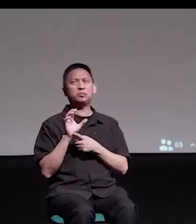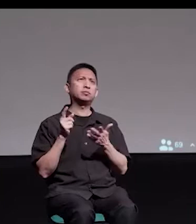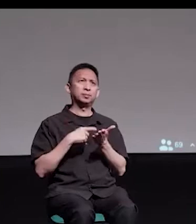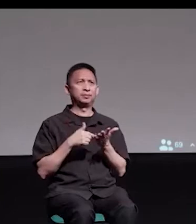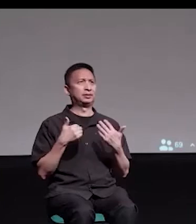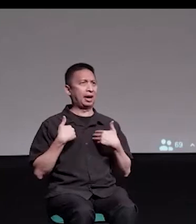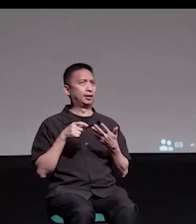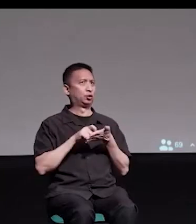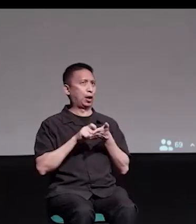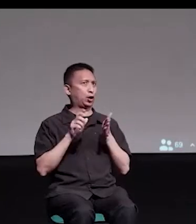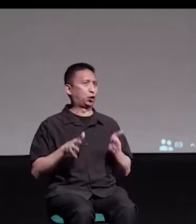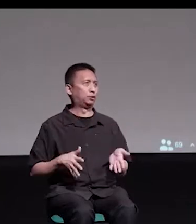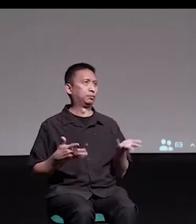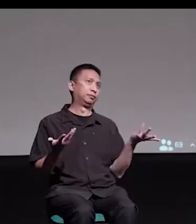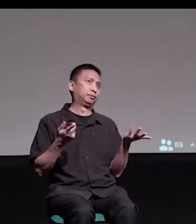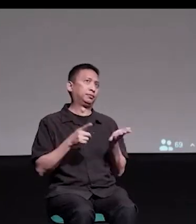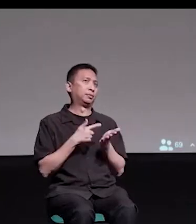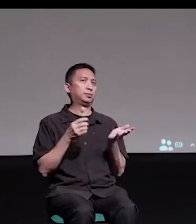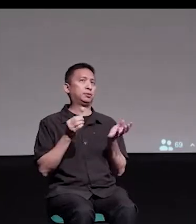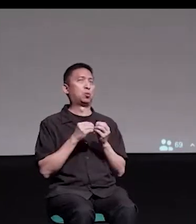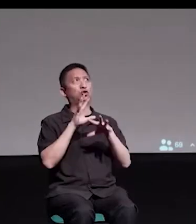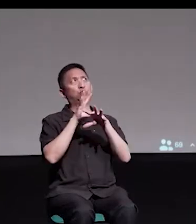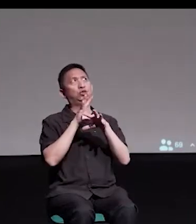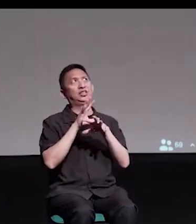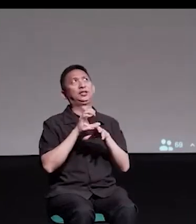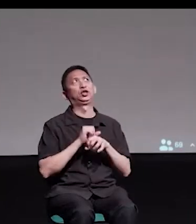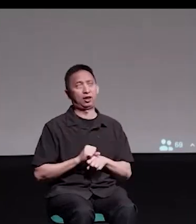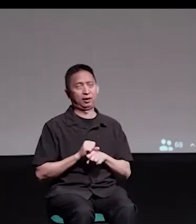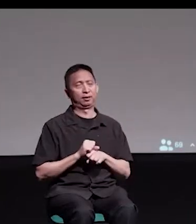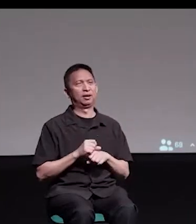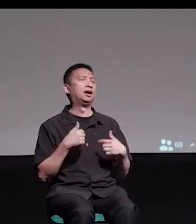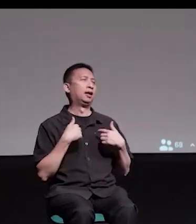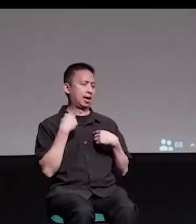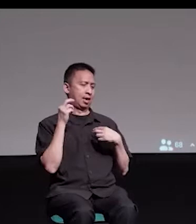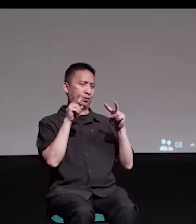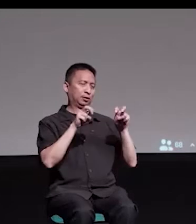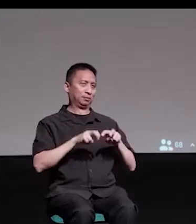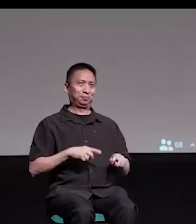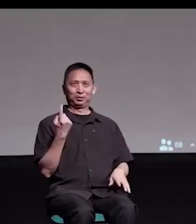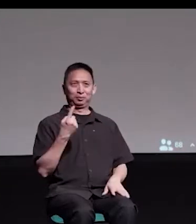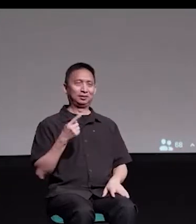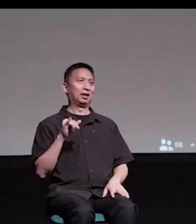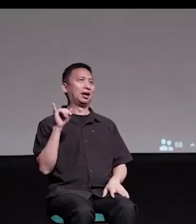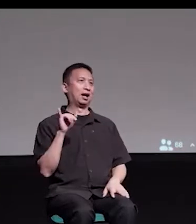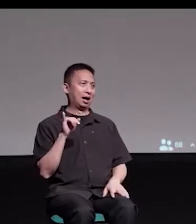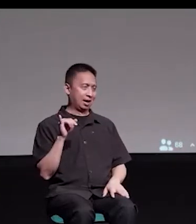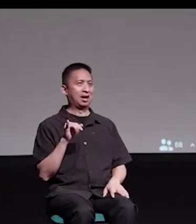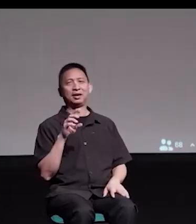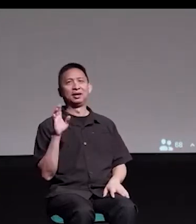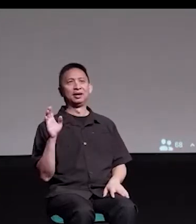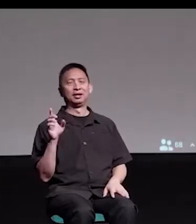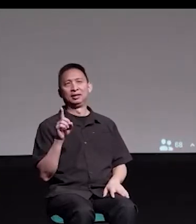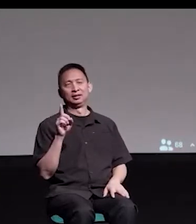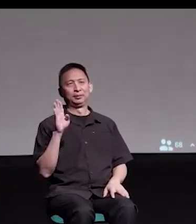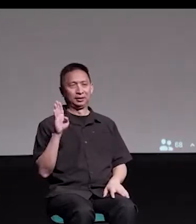sometimes, more traditionally, right? And, you know, I was checking out someone's IMDb yesterday and he had like